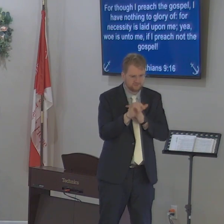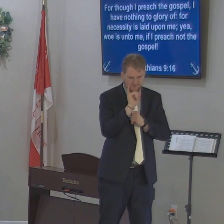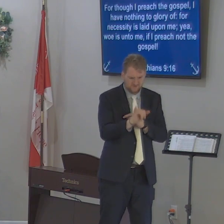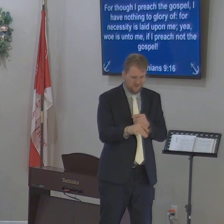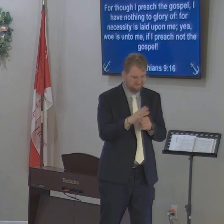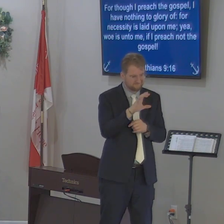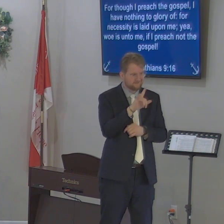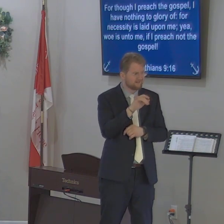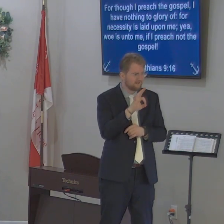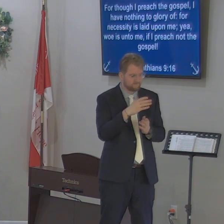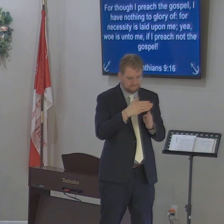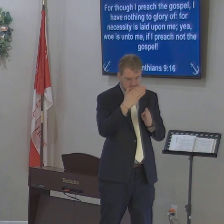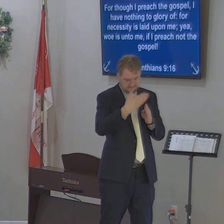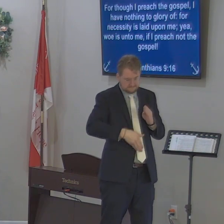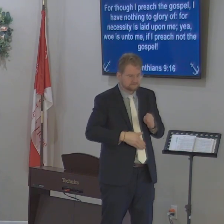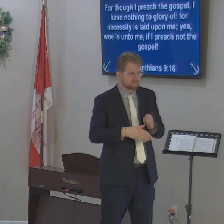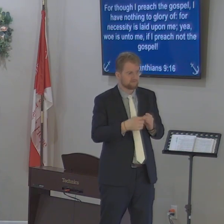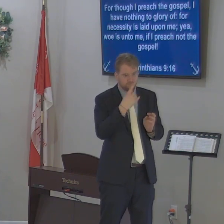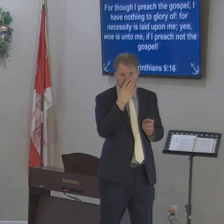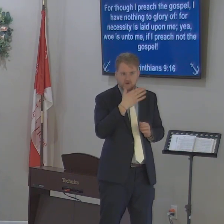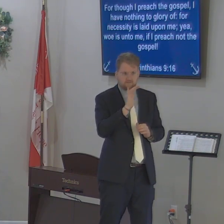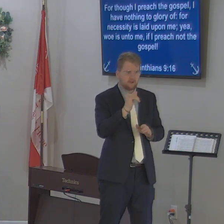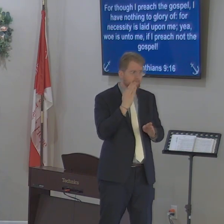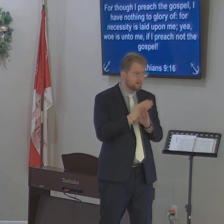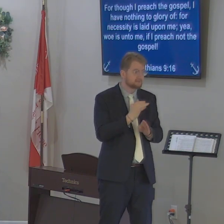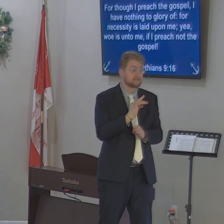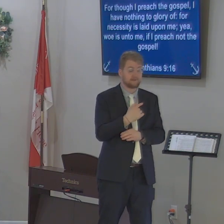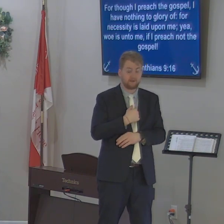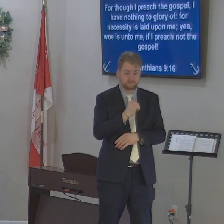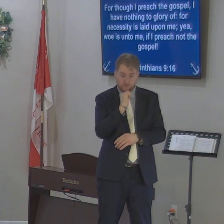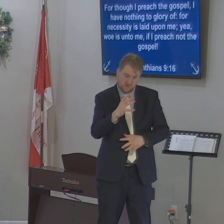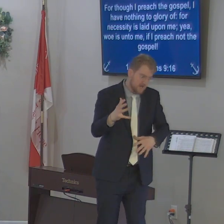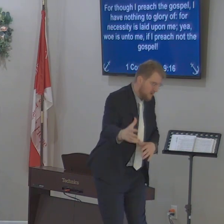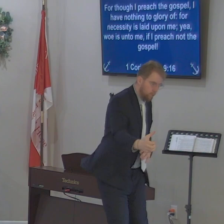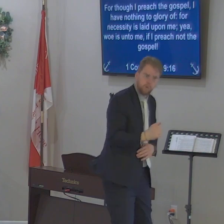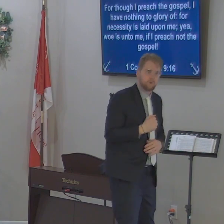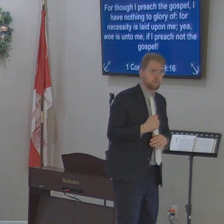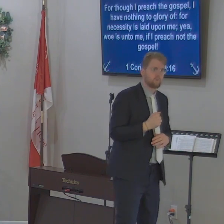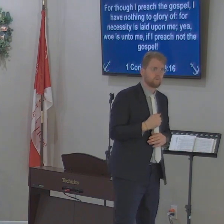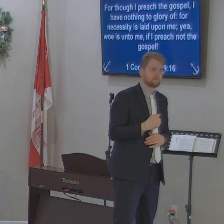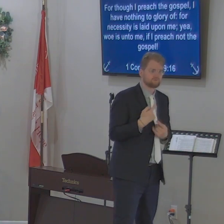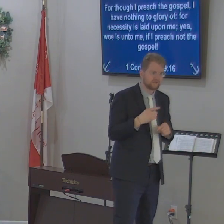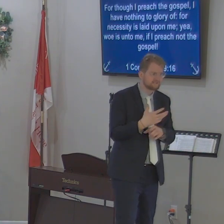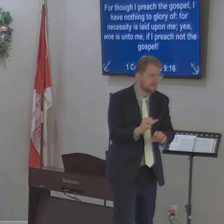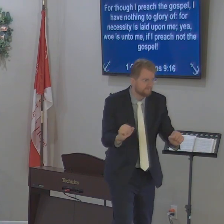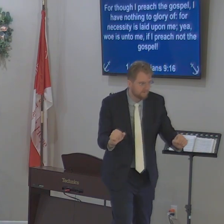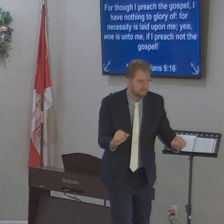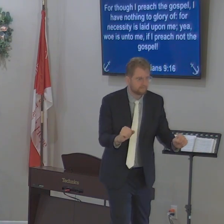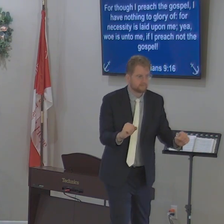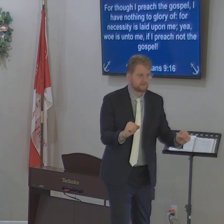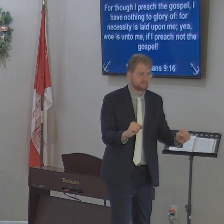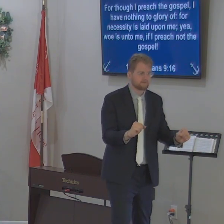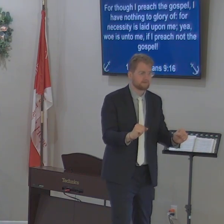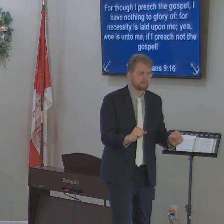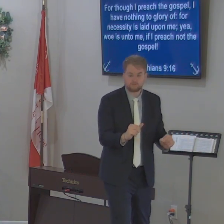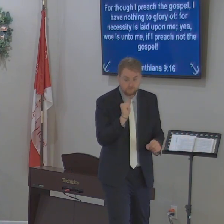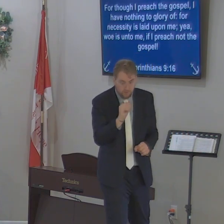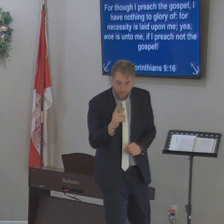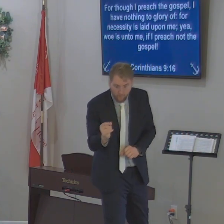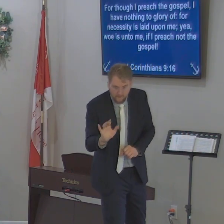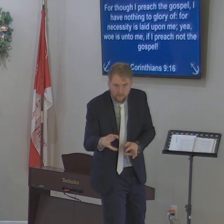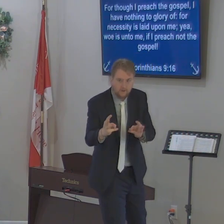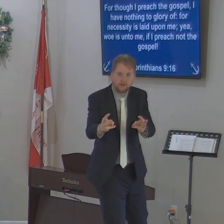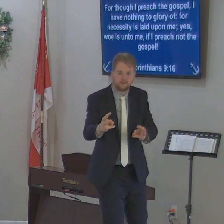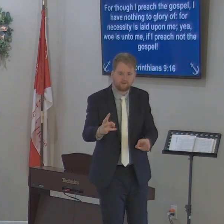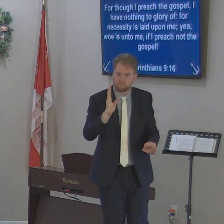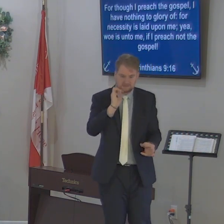cliff, walking out in front of that bus, and I don't apply Galatians 6:1 and say, whoa, whoa, whoa, don't go that way, friend. Don't go that way. It's